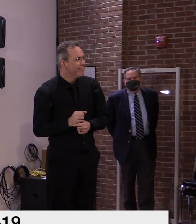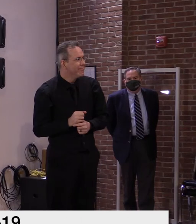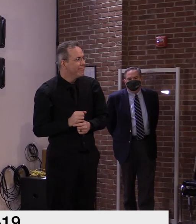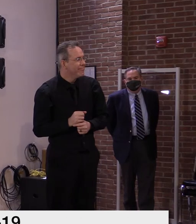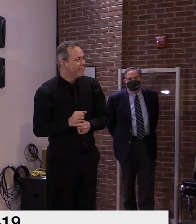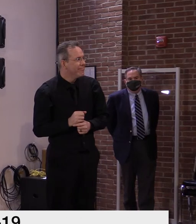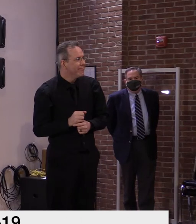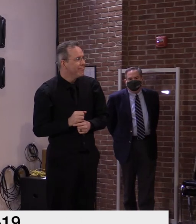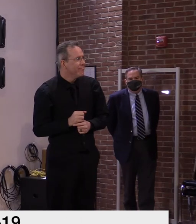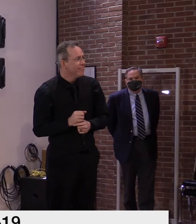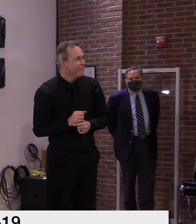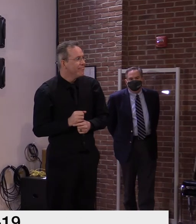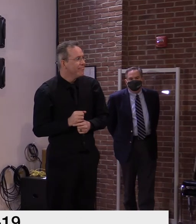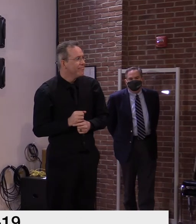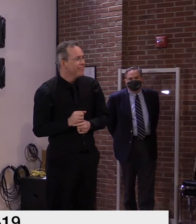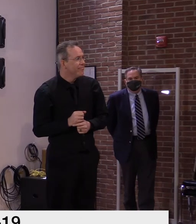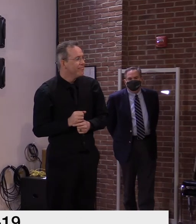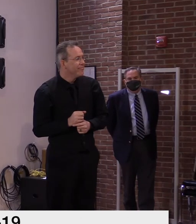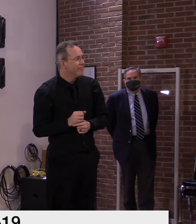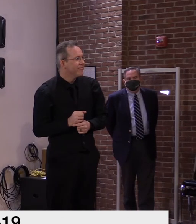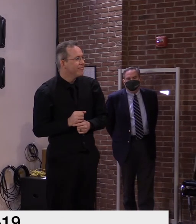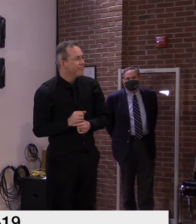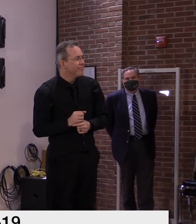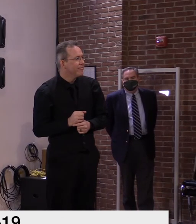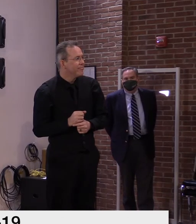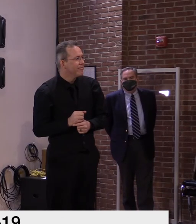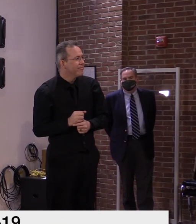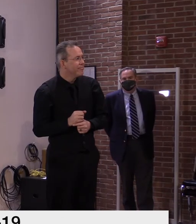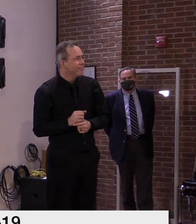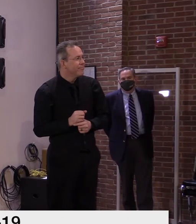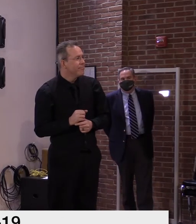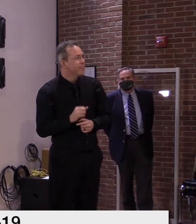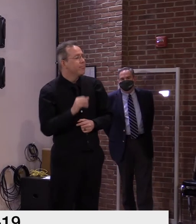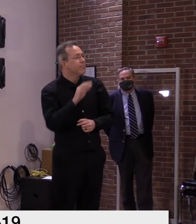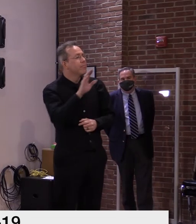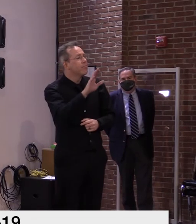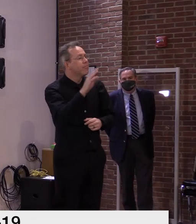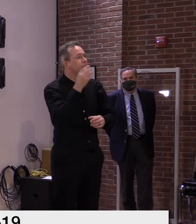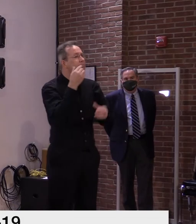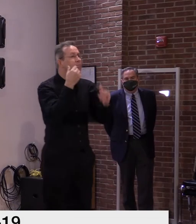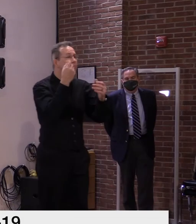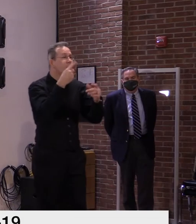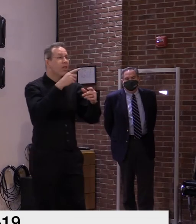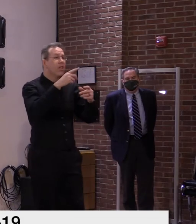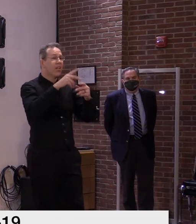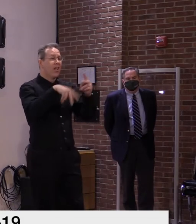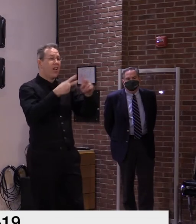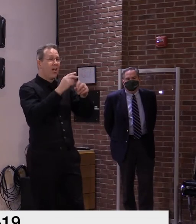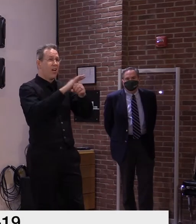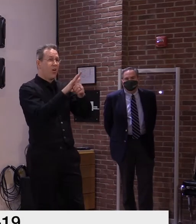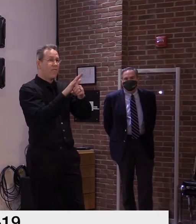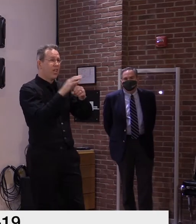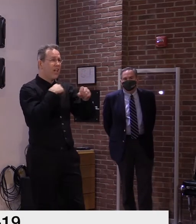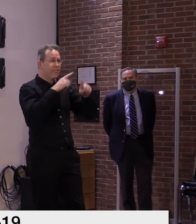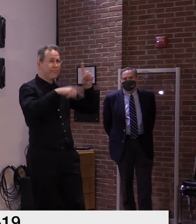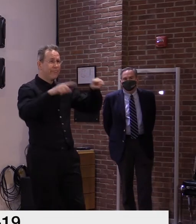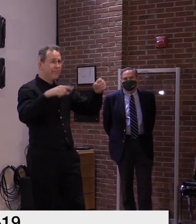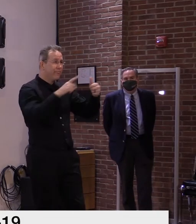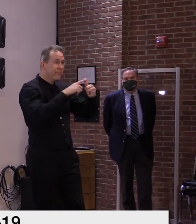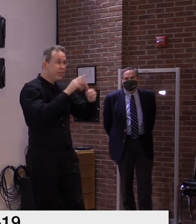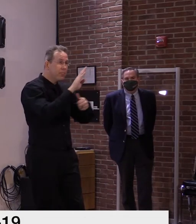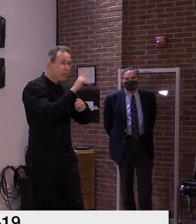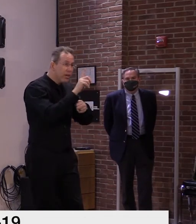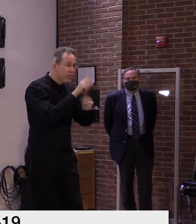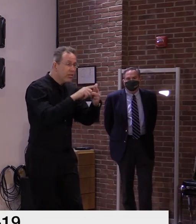York City, and there are also new ones being seen in California. It just tells us that the virus is doing what it's